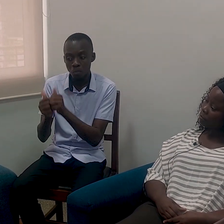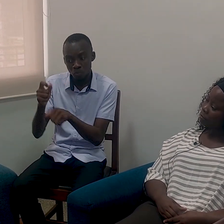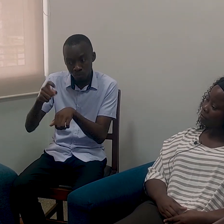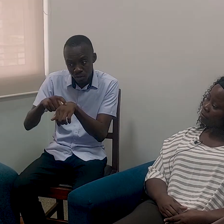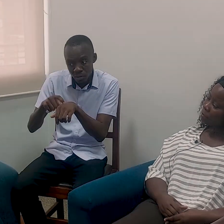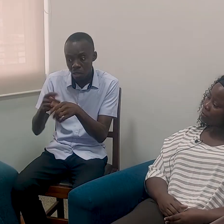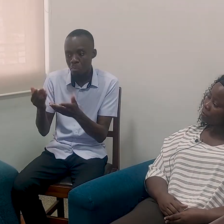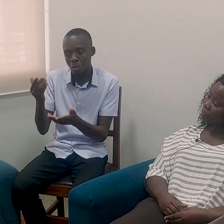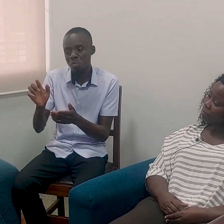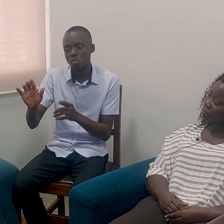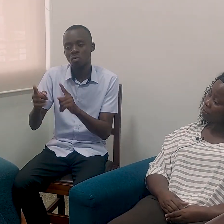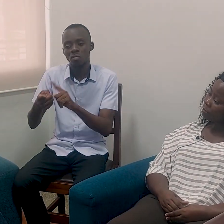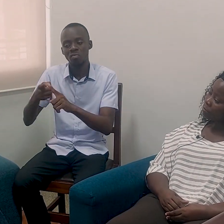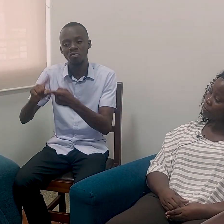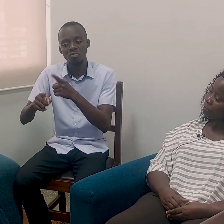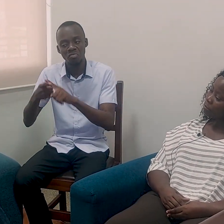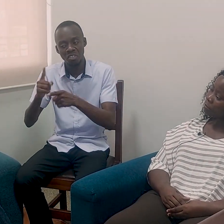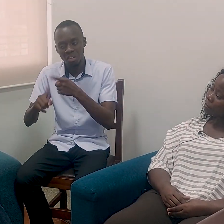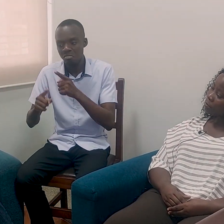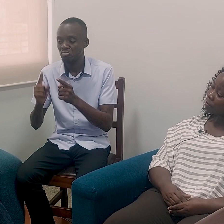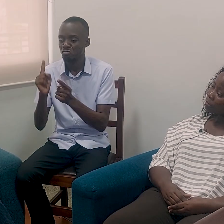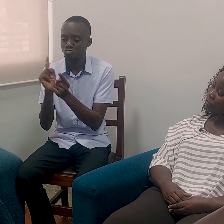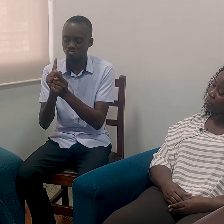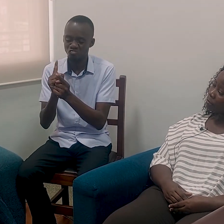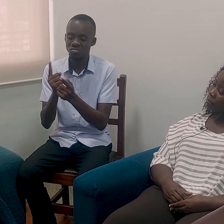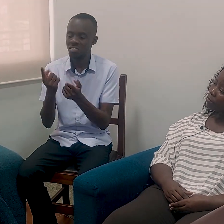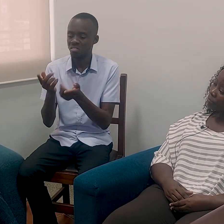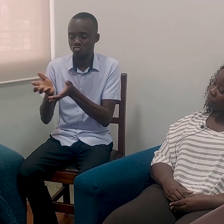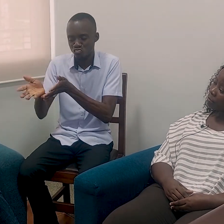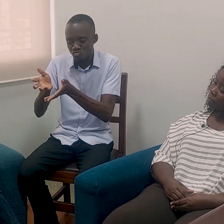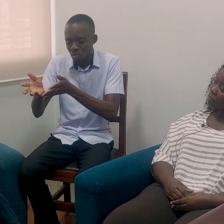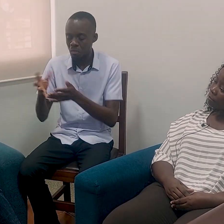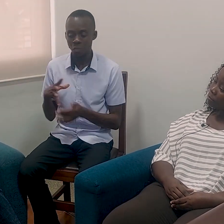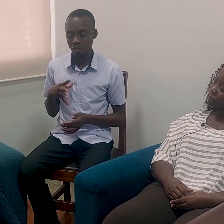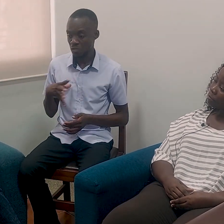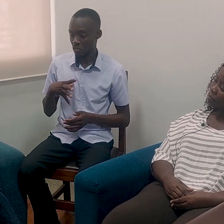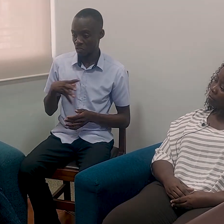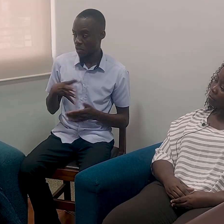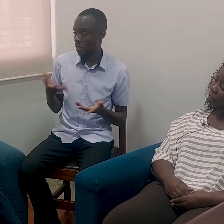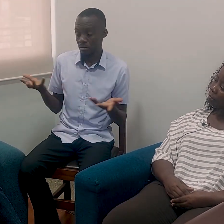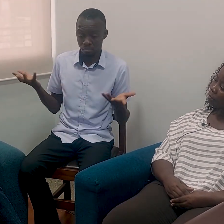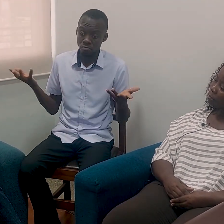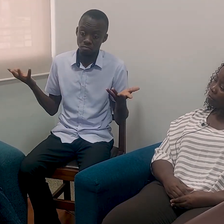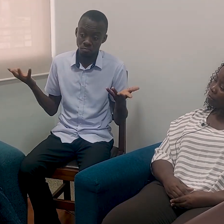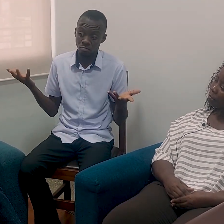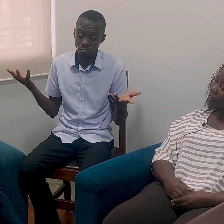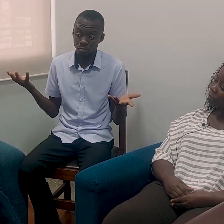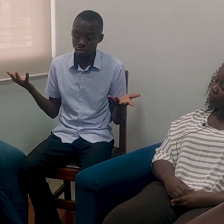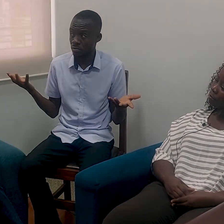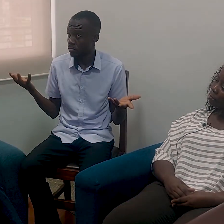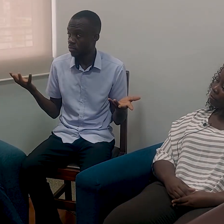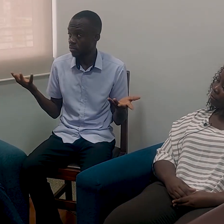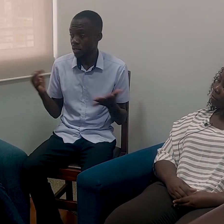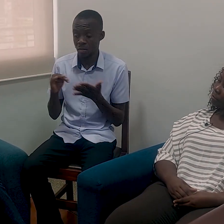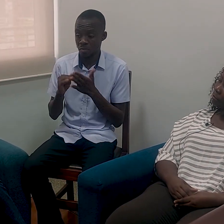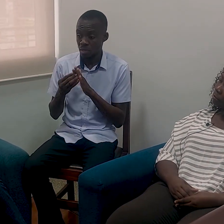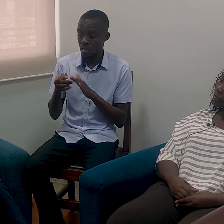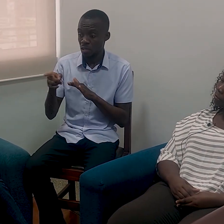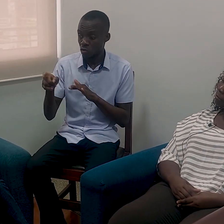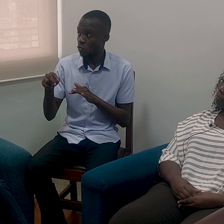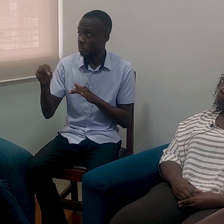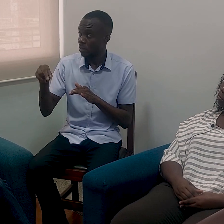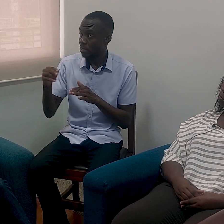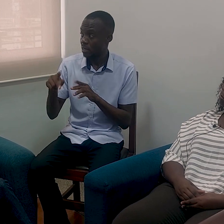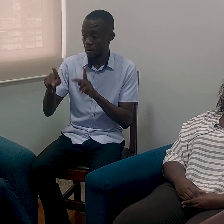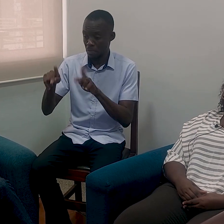a friend or something. So if you put it that way, right, you're always one way or the other. You always need a shoulder to cry on. You always